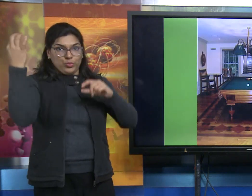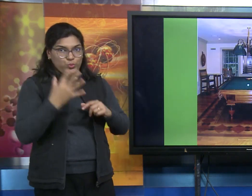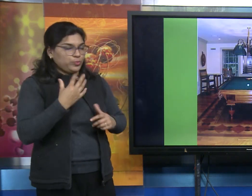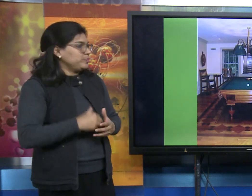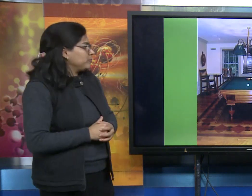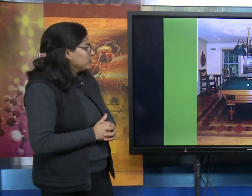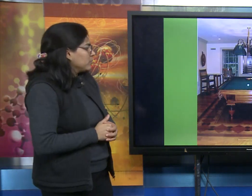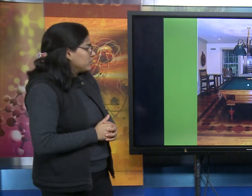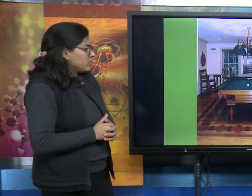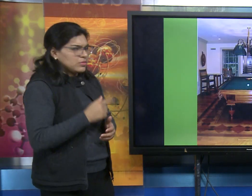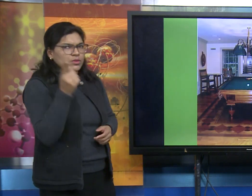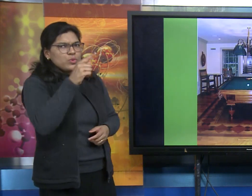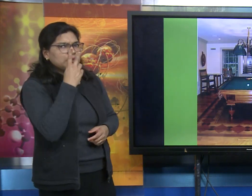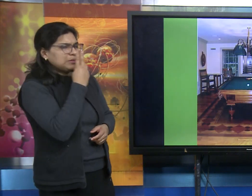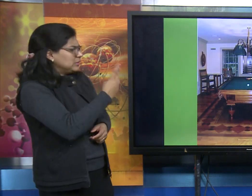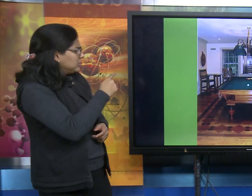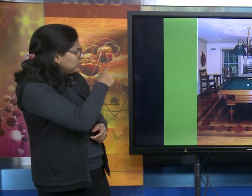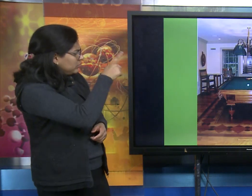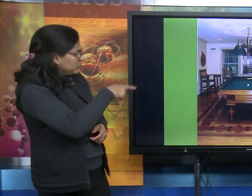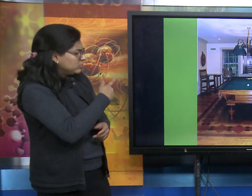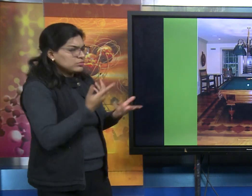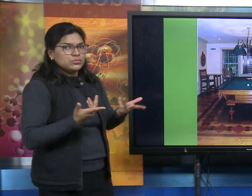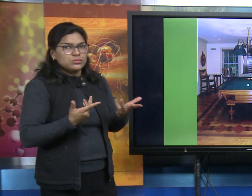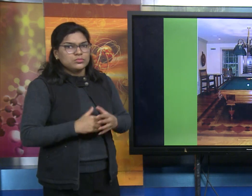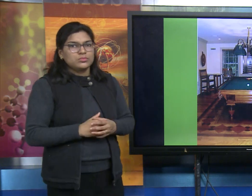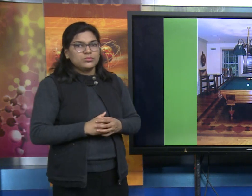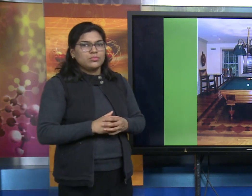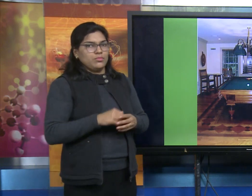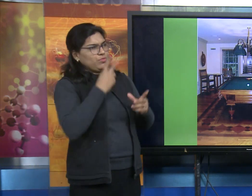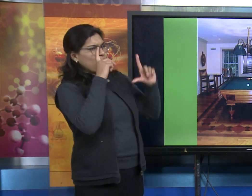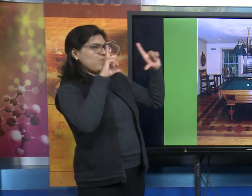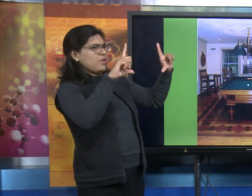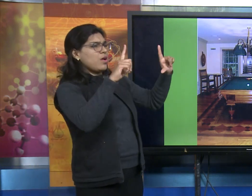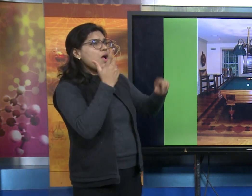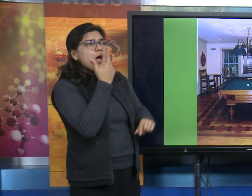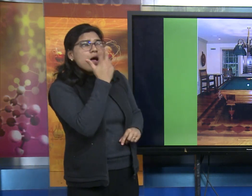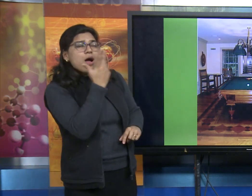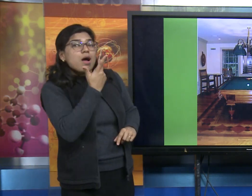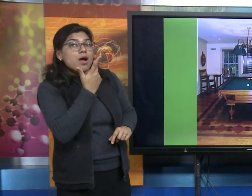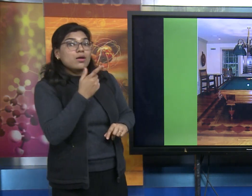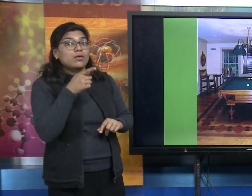Now this is another image. You all have to see, can you find any image?